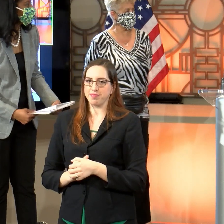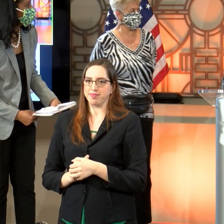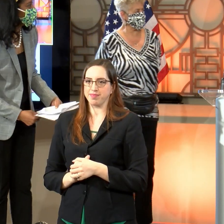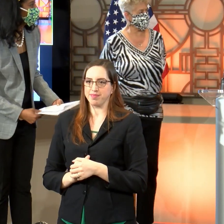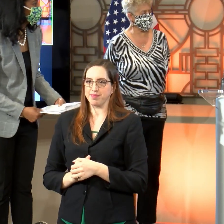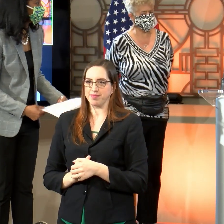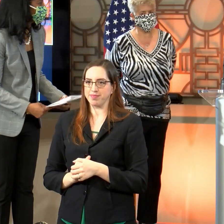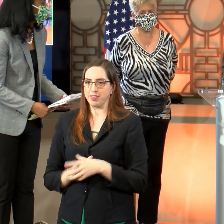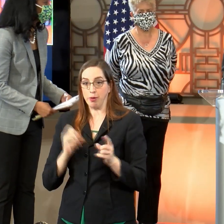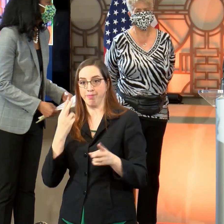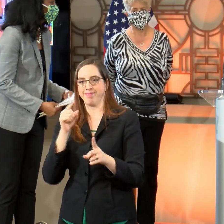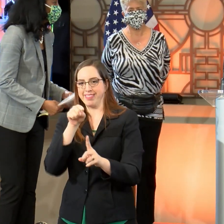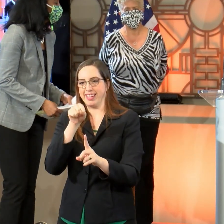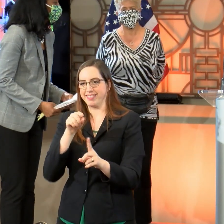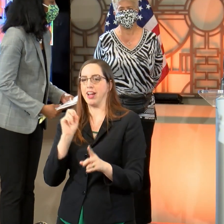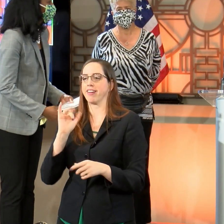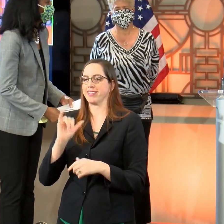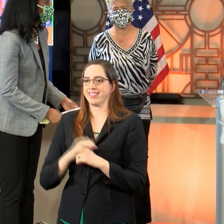Oh, there she is.